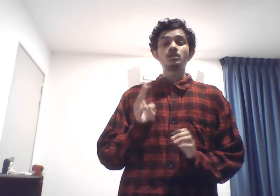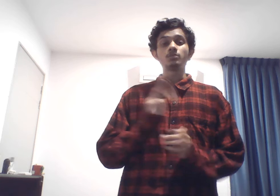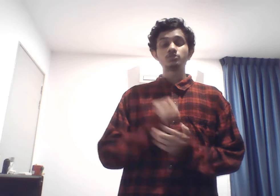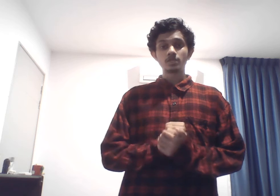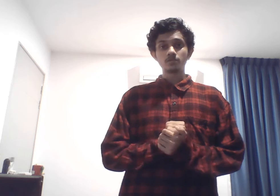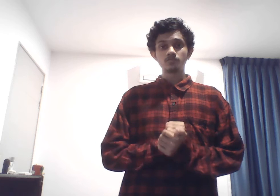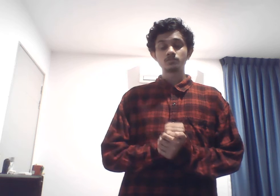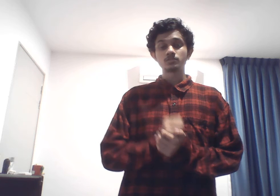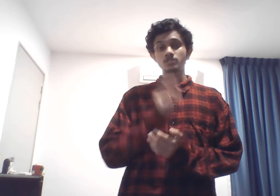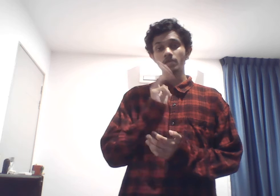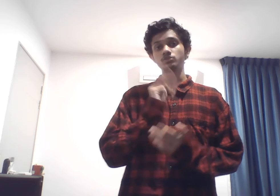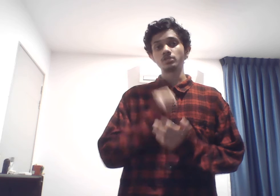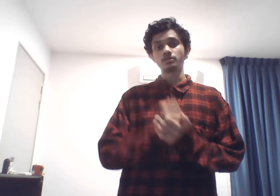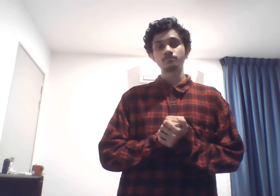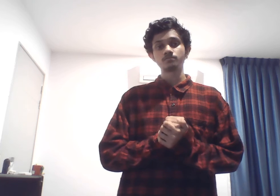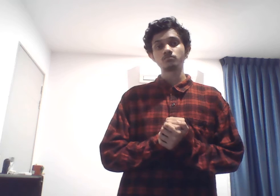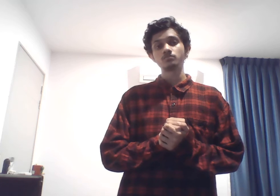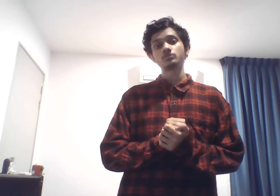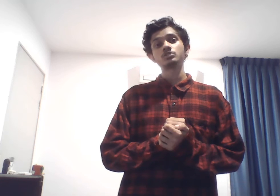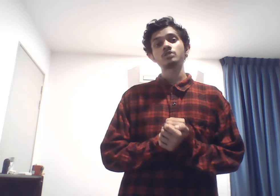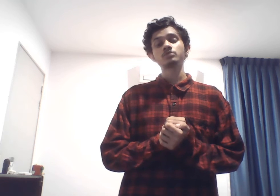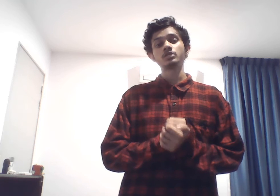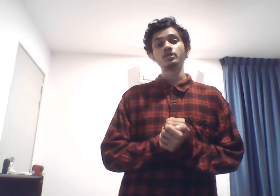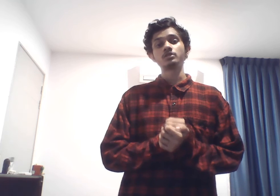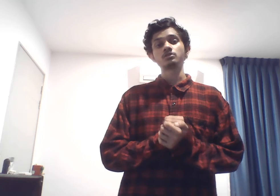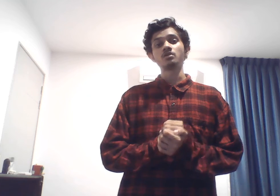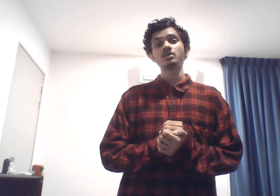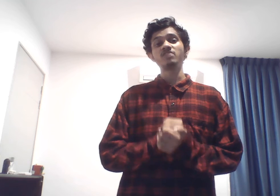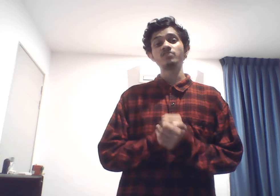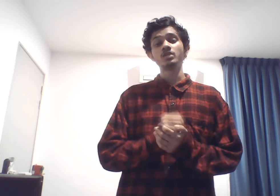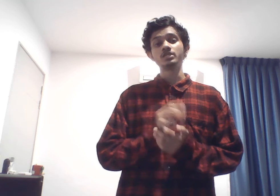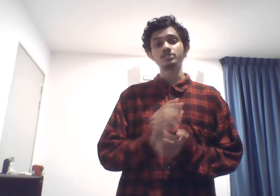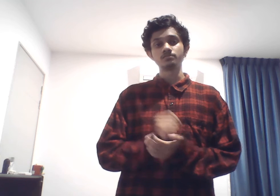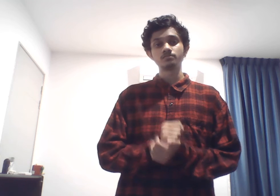Number 3, type 3. Type 3 is called infibulation.